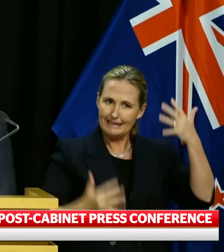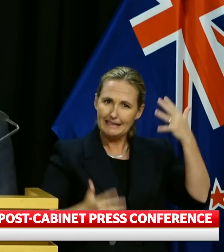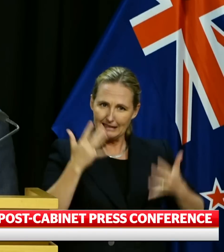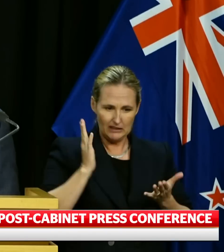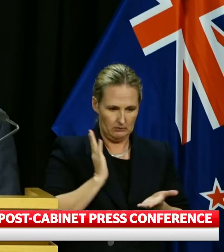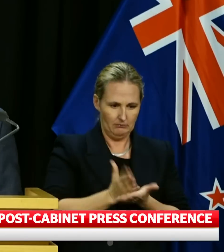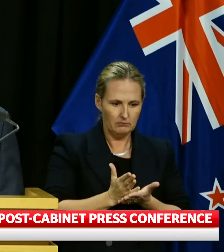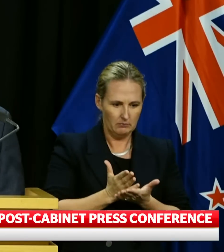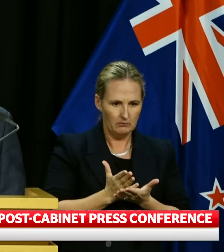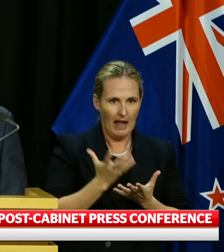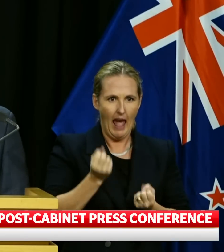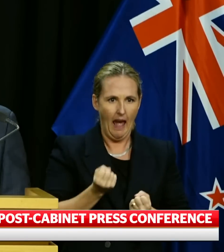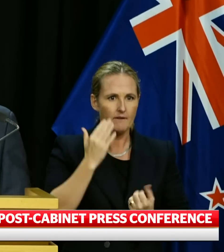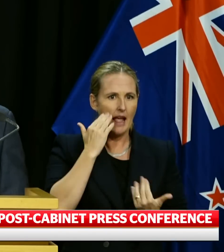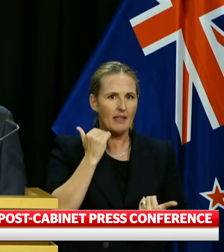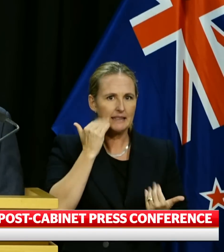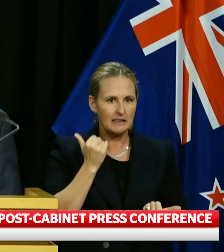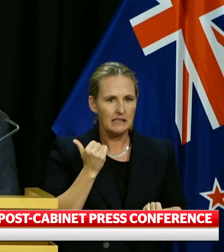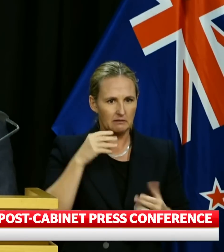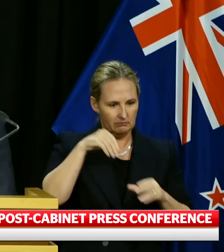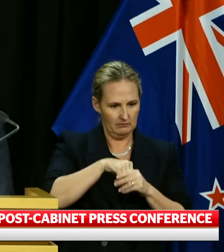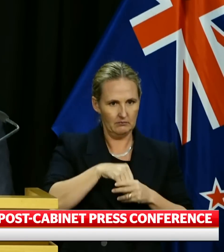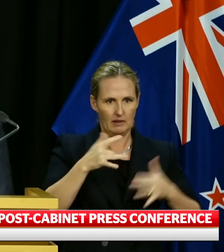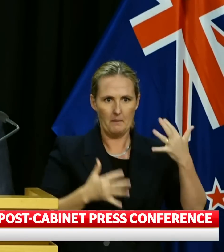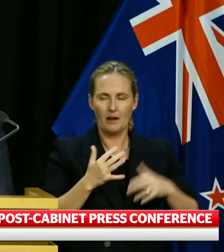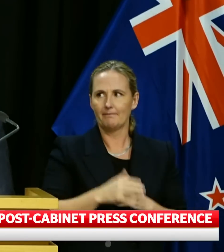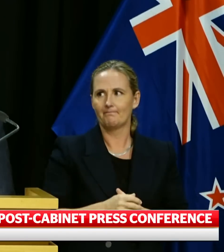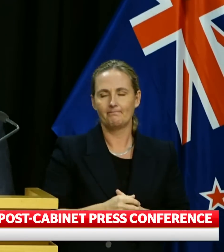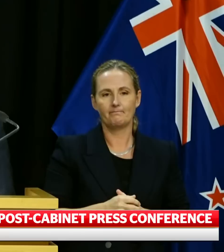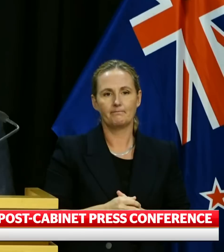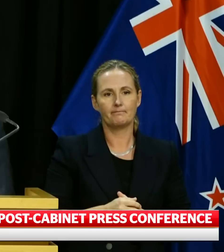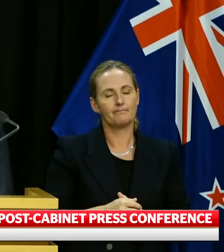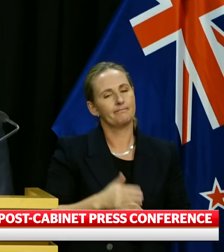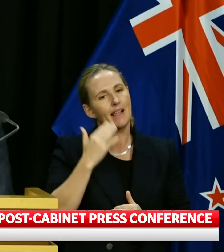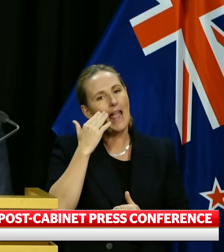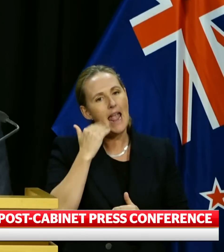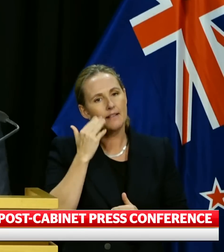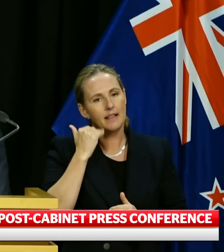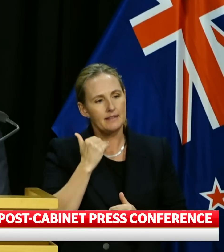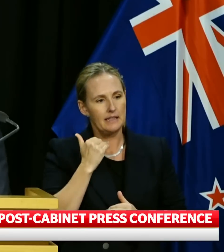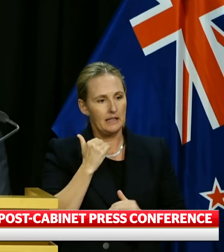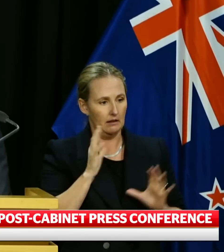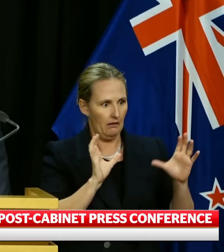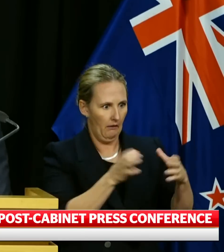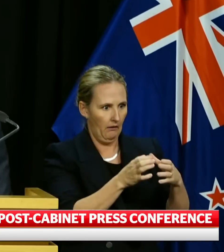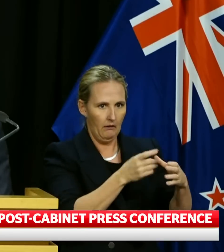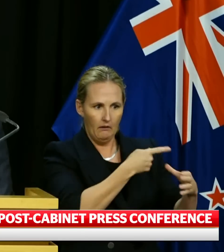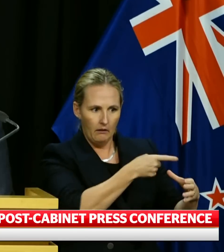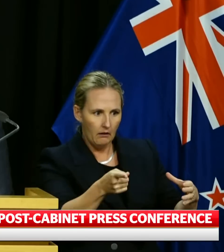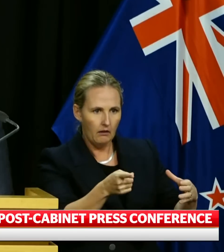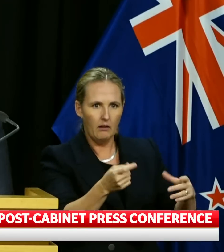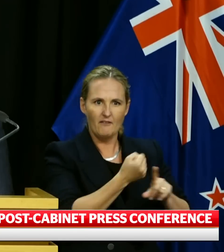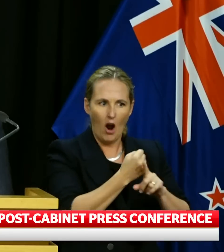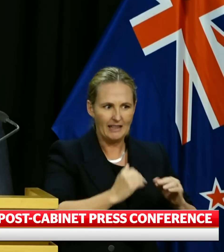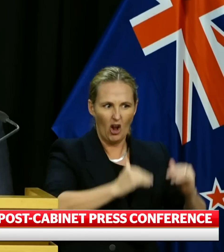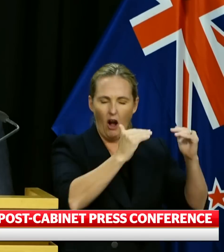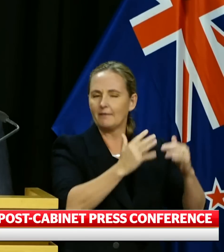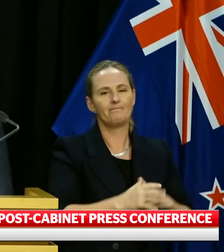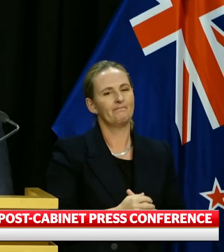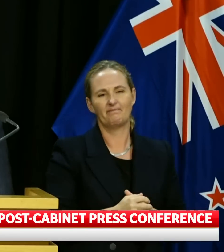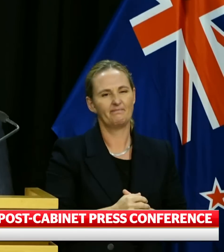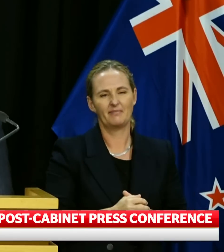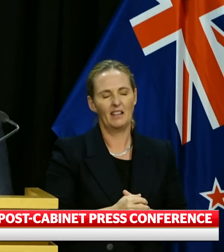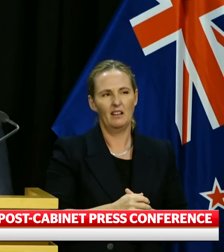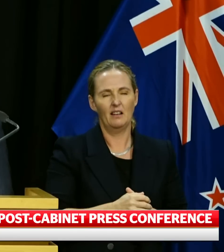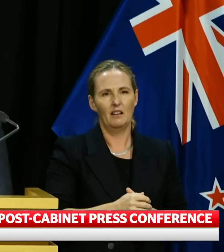the ethnicity data would paints a more complicated picture than that sweeping statement would suggest, and so